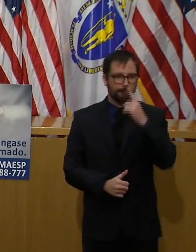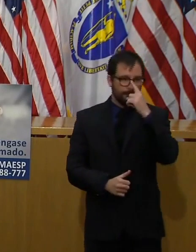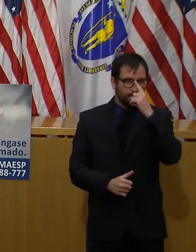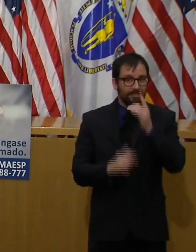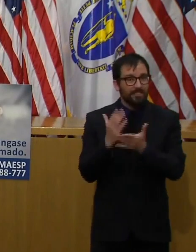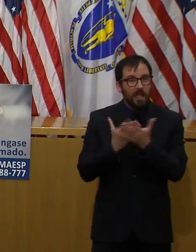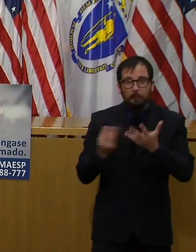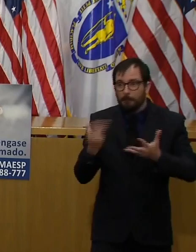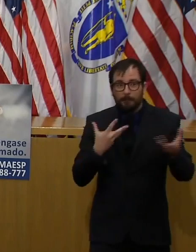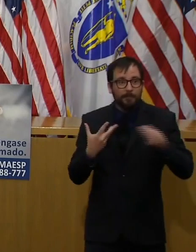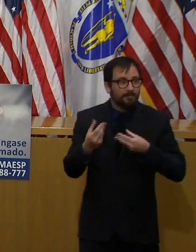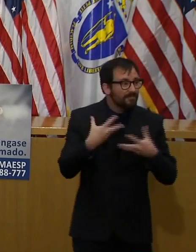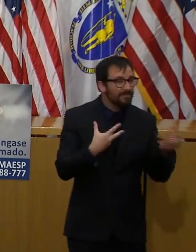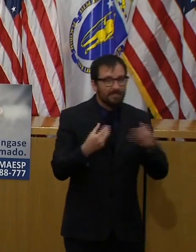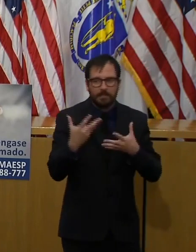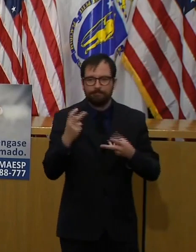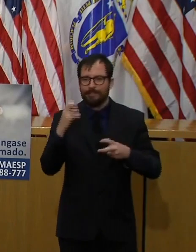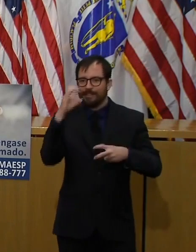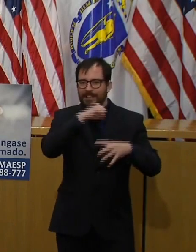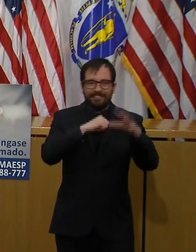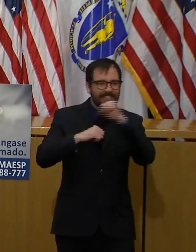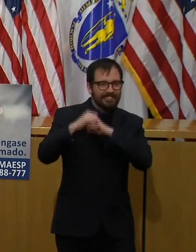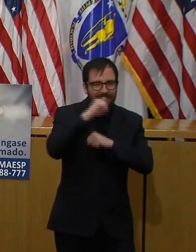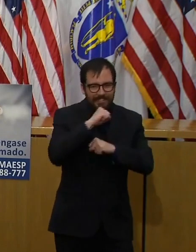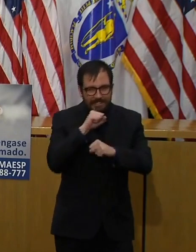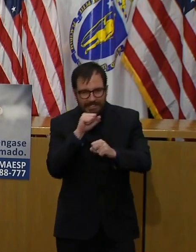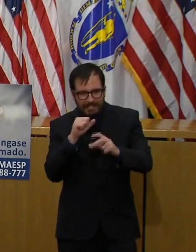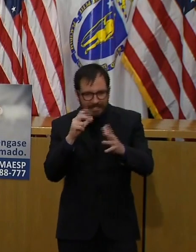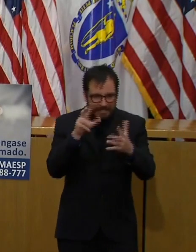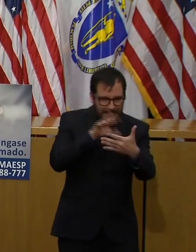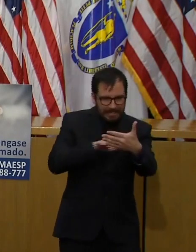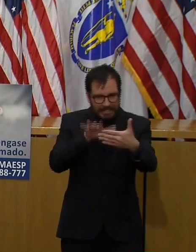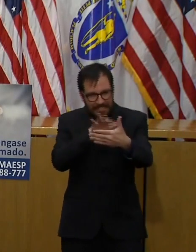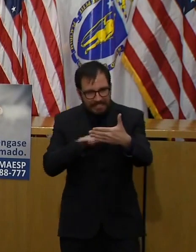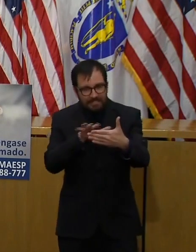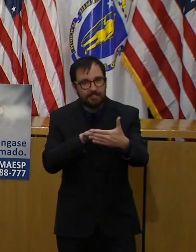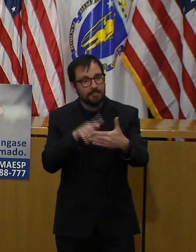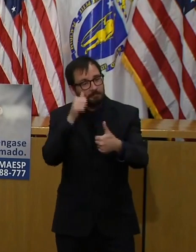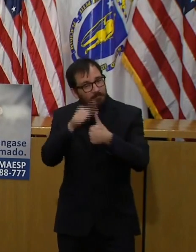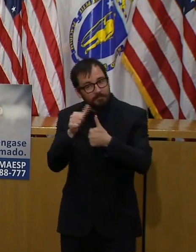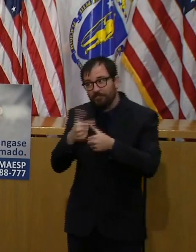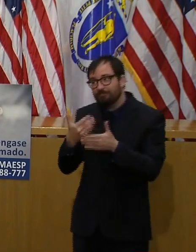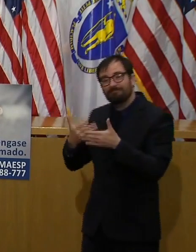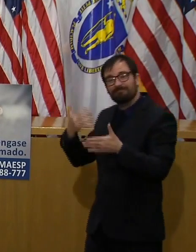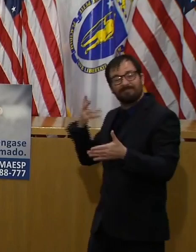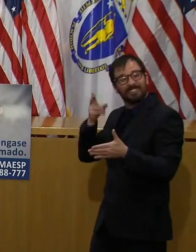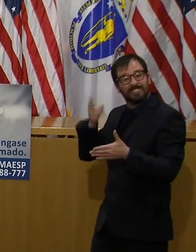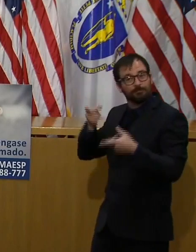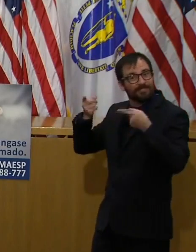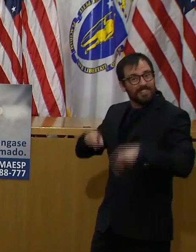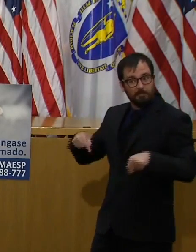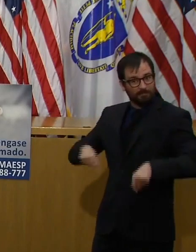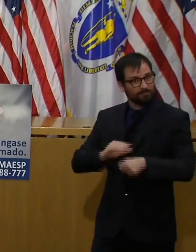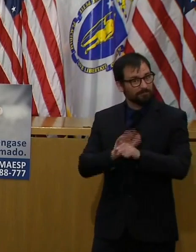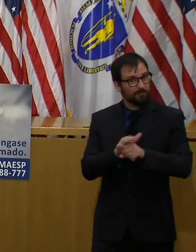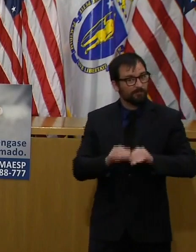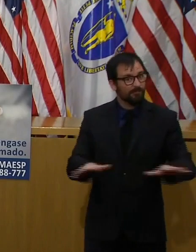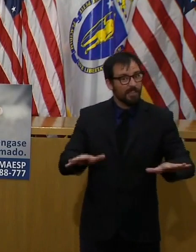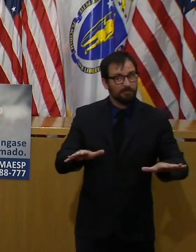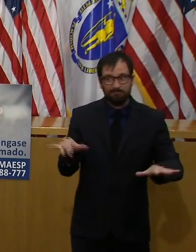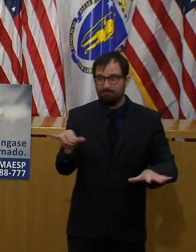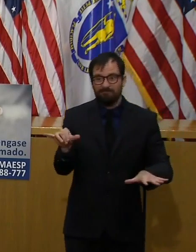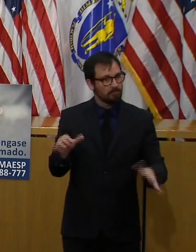historical data that you can rely on. But our sense all along was that the middle to the end of April was going to